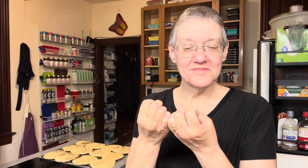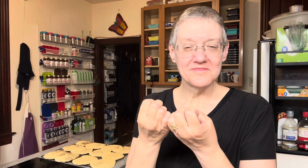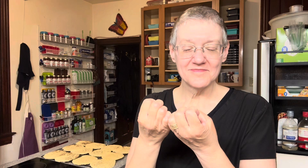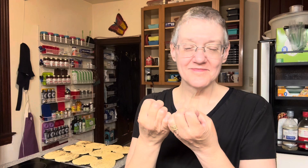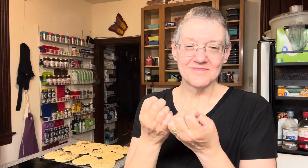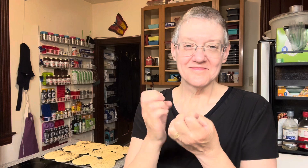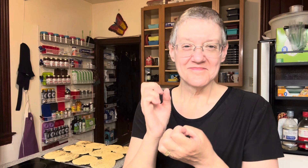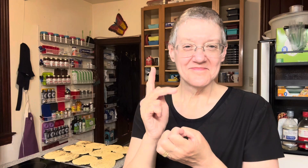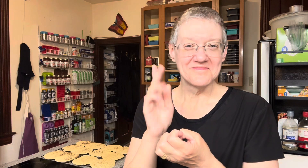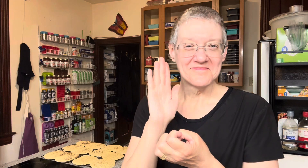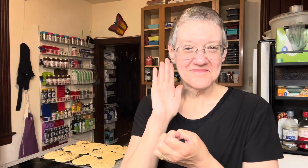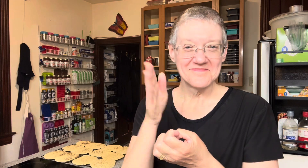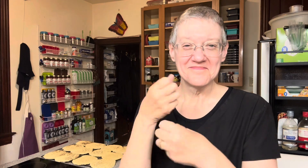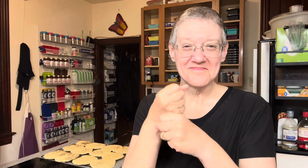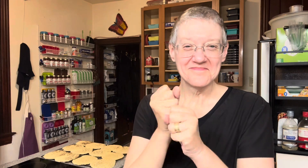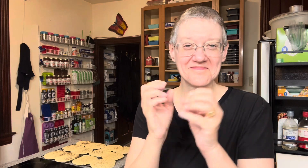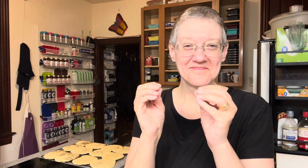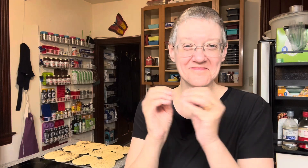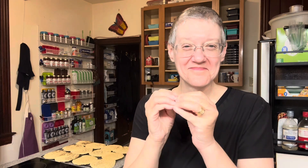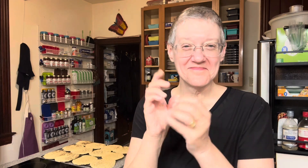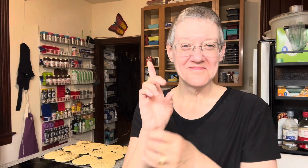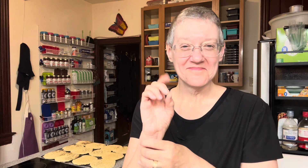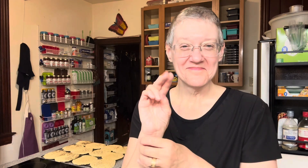raw. Oh well, I'll be making more dough.